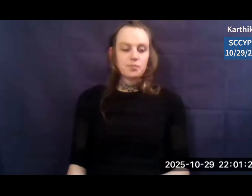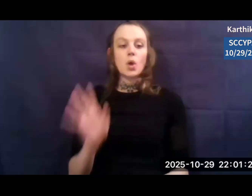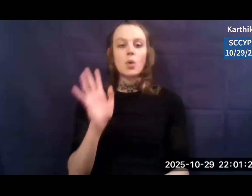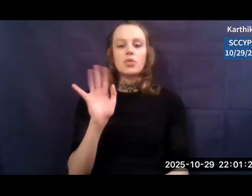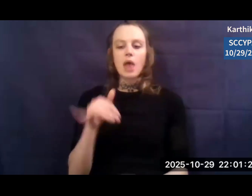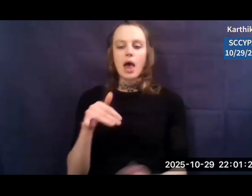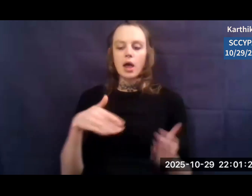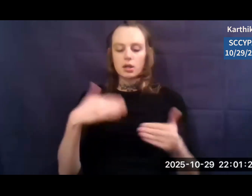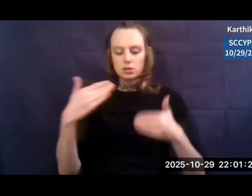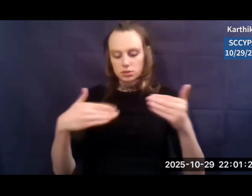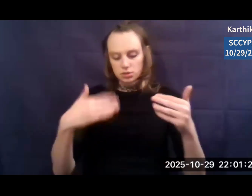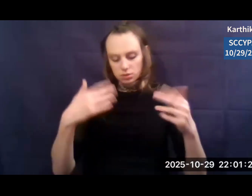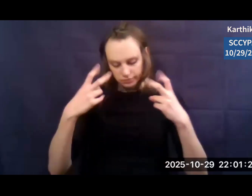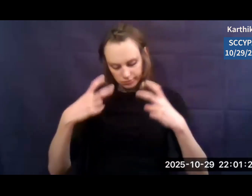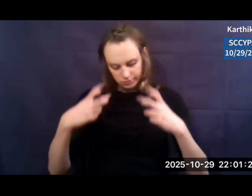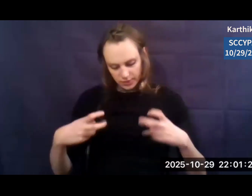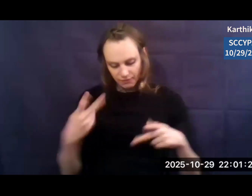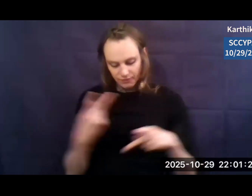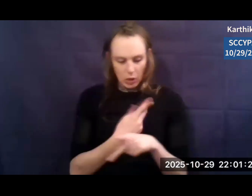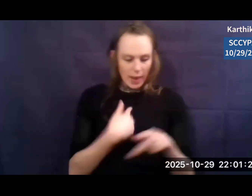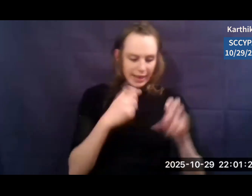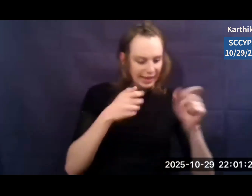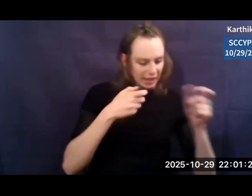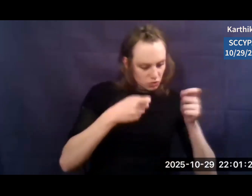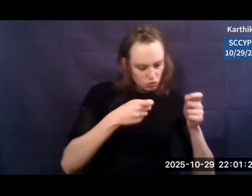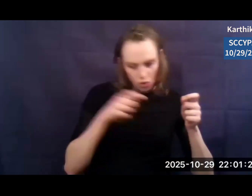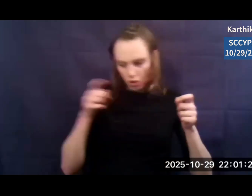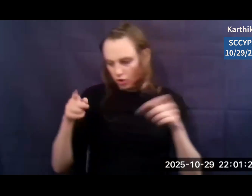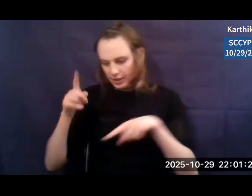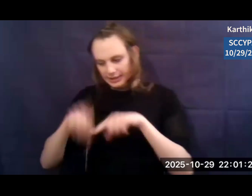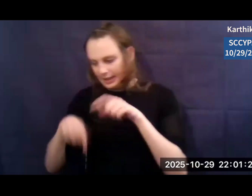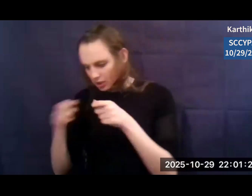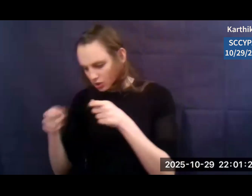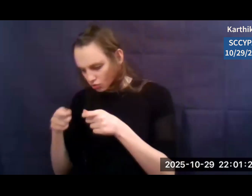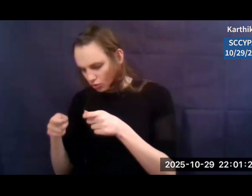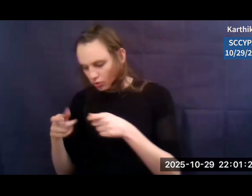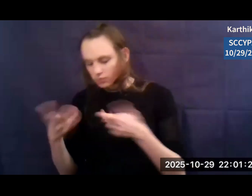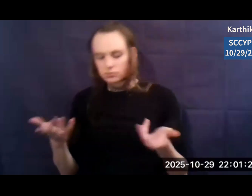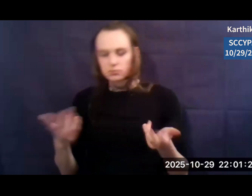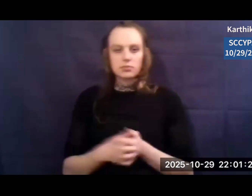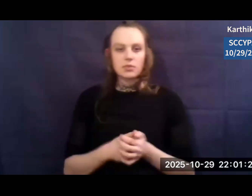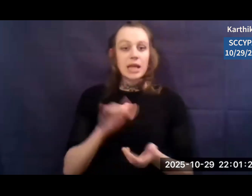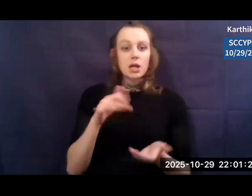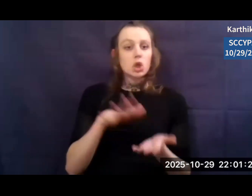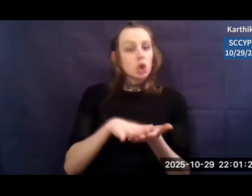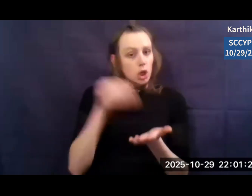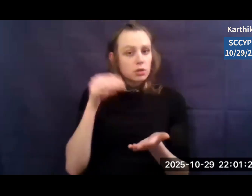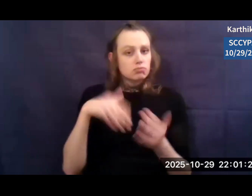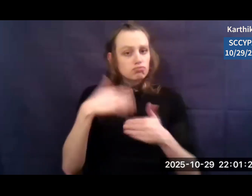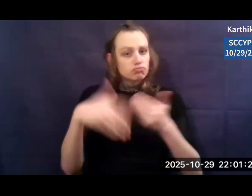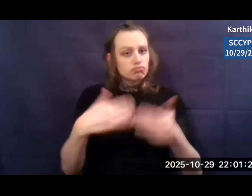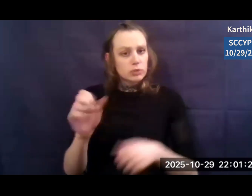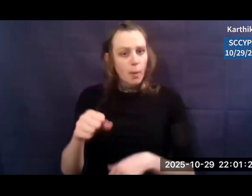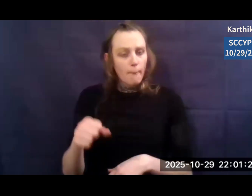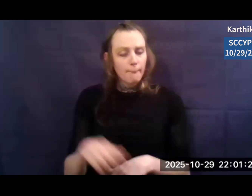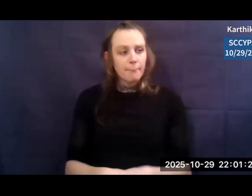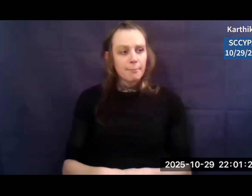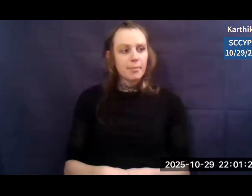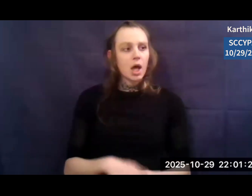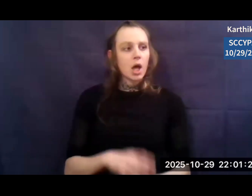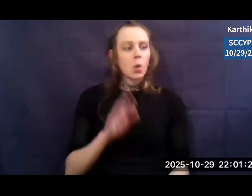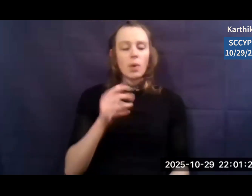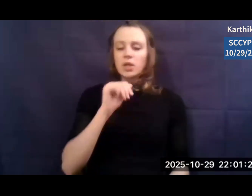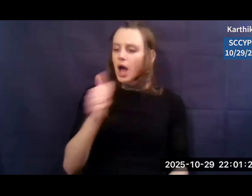in your control, it's a learning process, and like any learning process, you're not going to be good like the first time you do